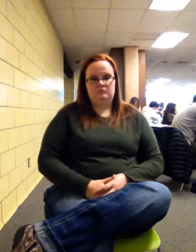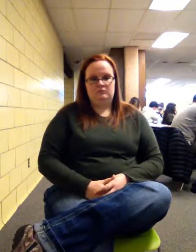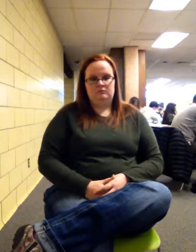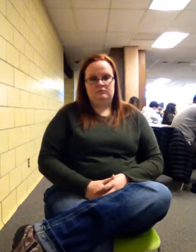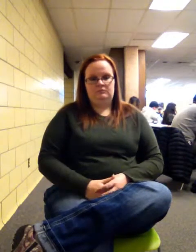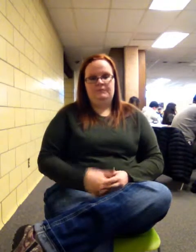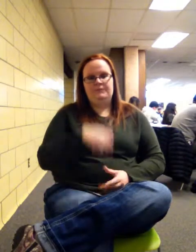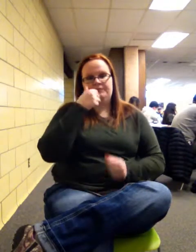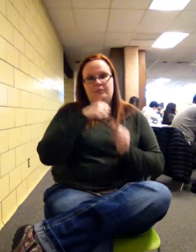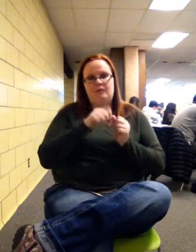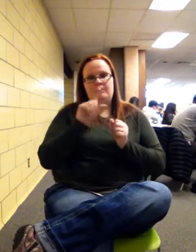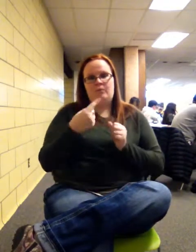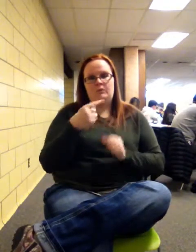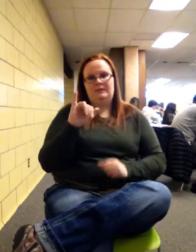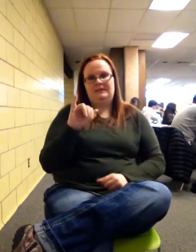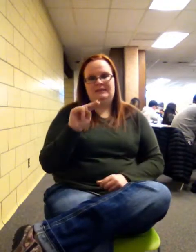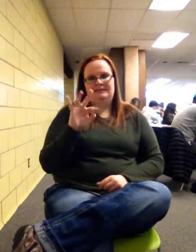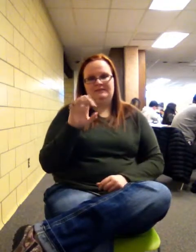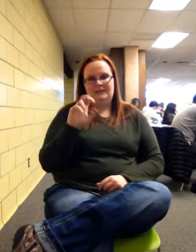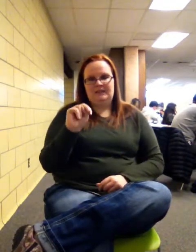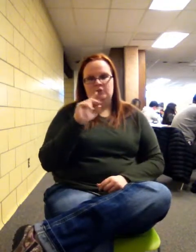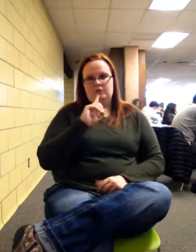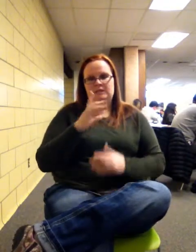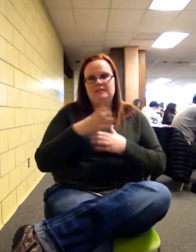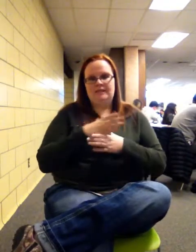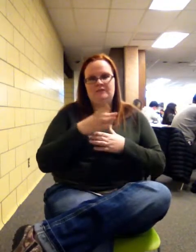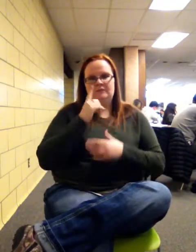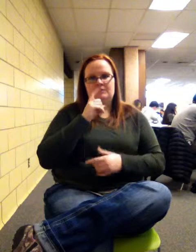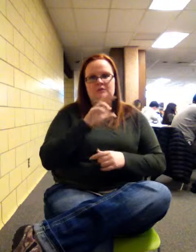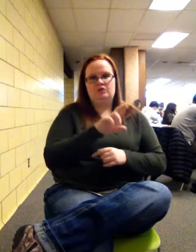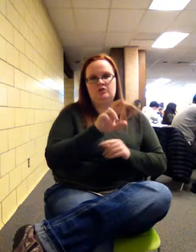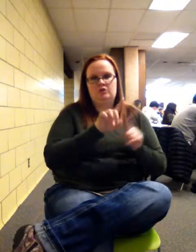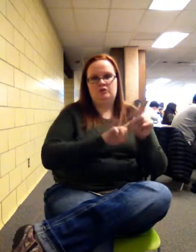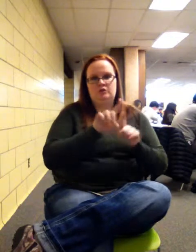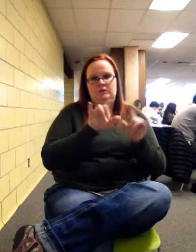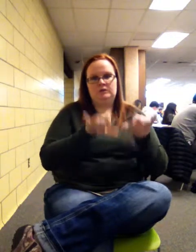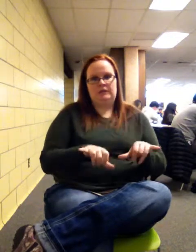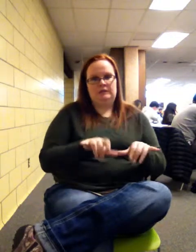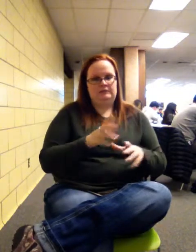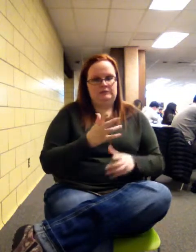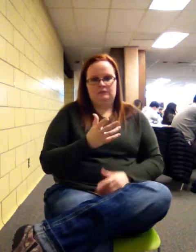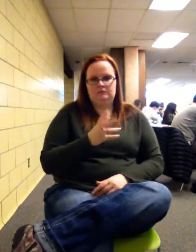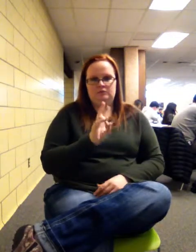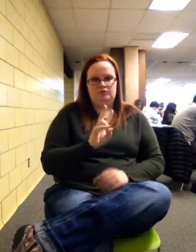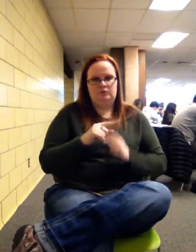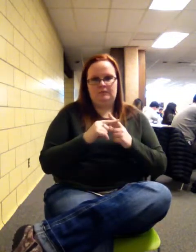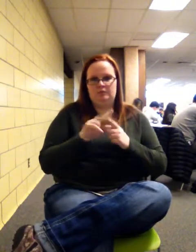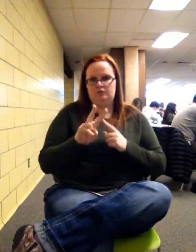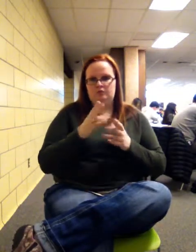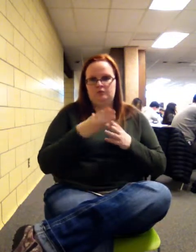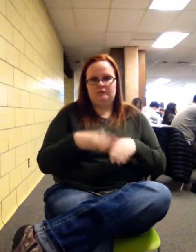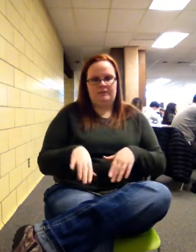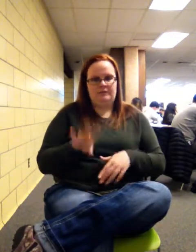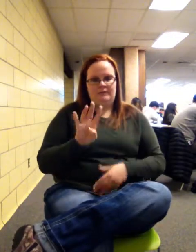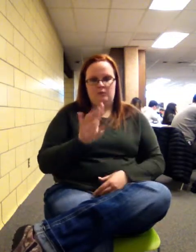Remember, only inflation is averaging because R star is staying the same. 2 plus 2 is 4 divided by 2 is 2,